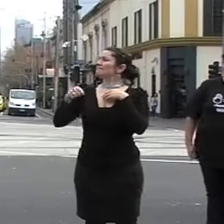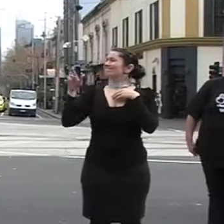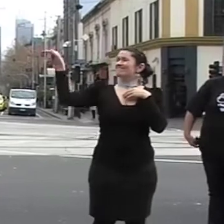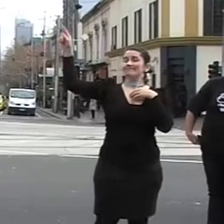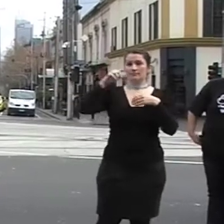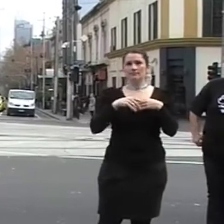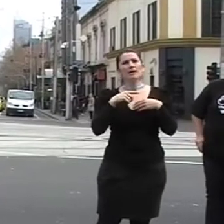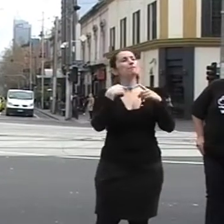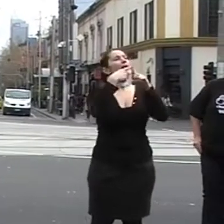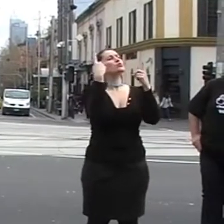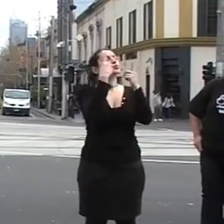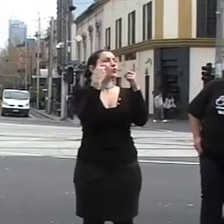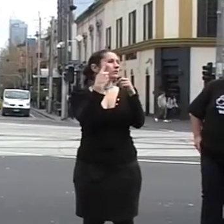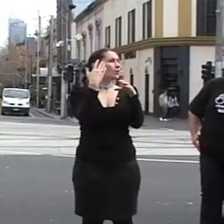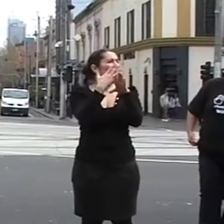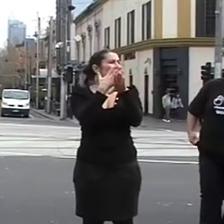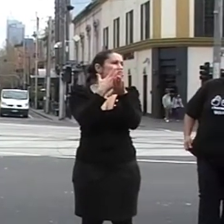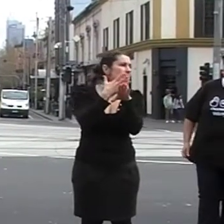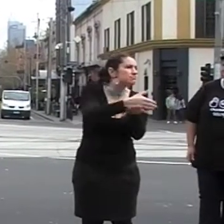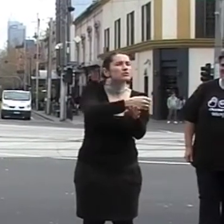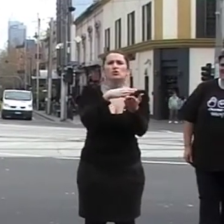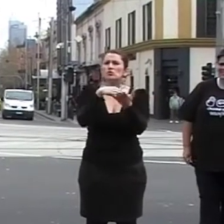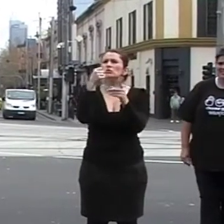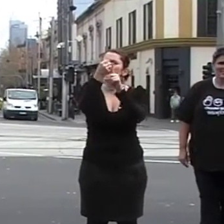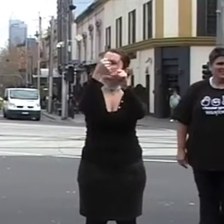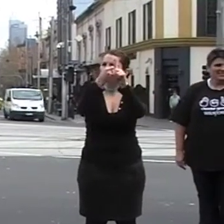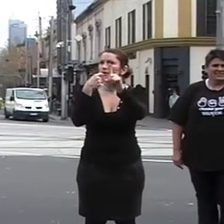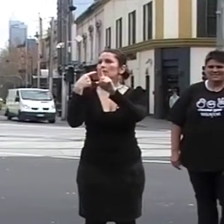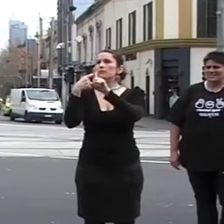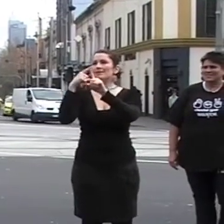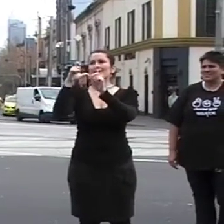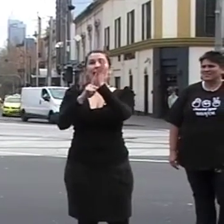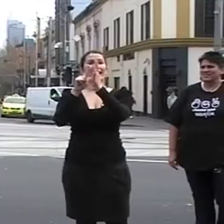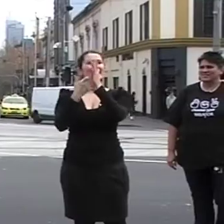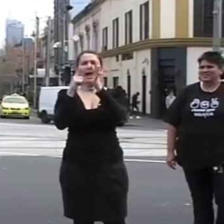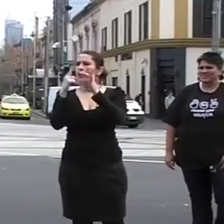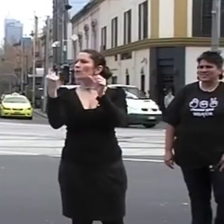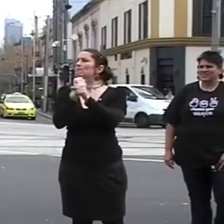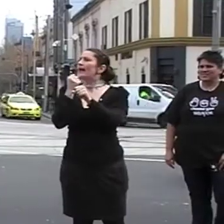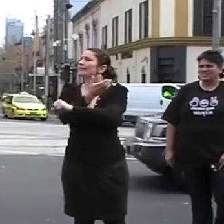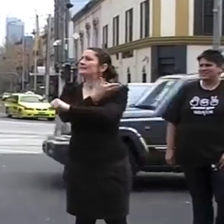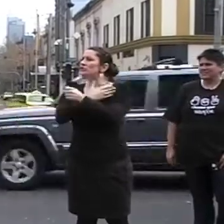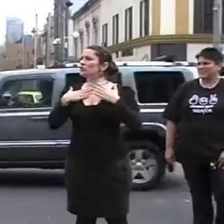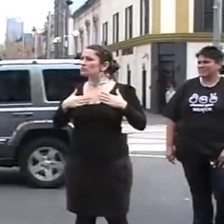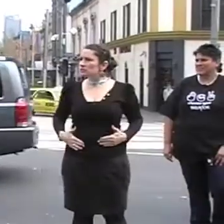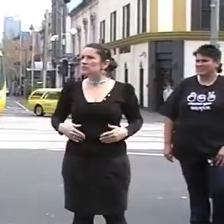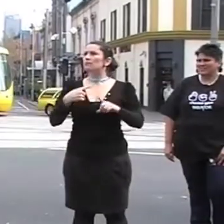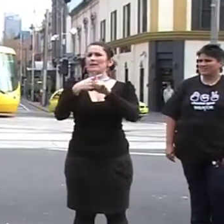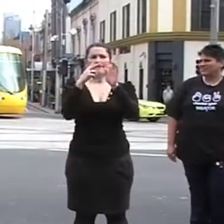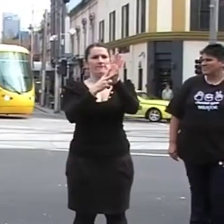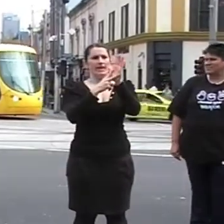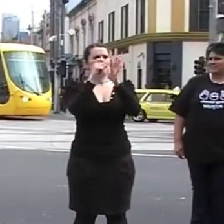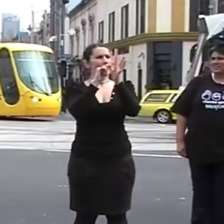student campaigners, you know who you are. And Claire Glazebrook for making the t-shirts, V. Castell for the